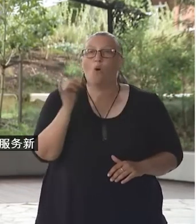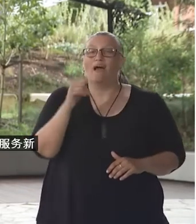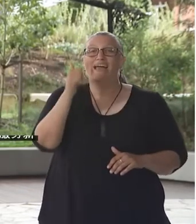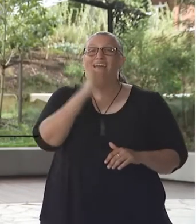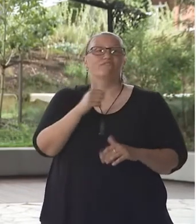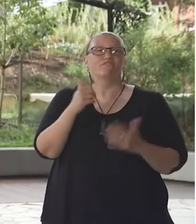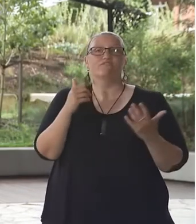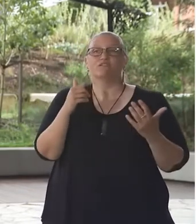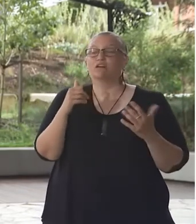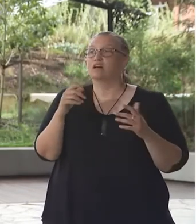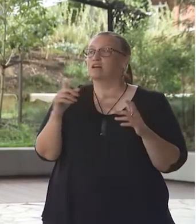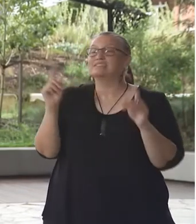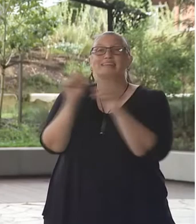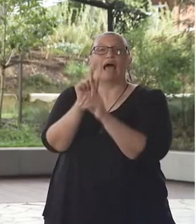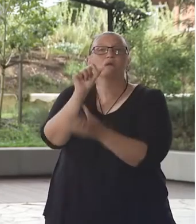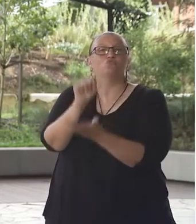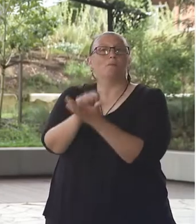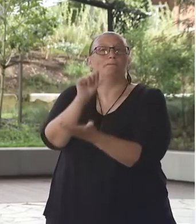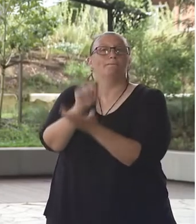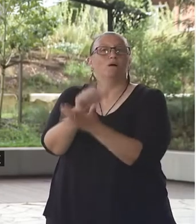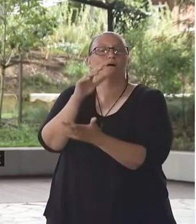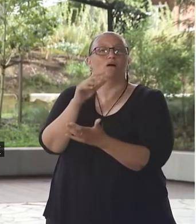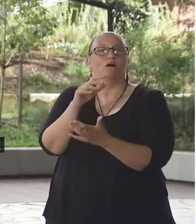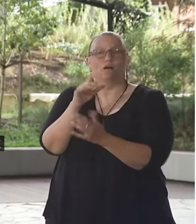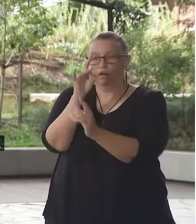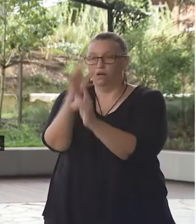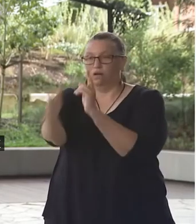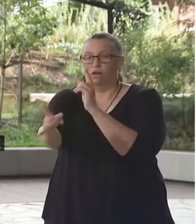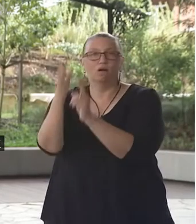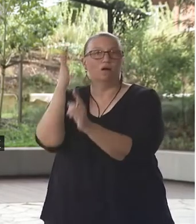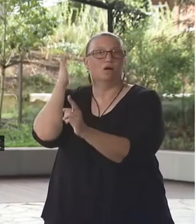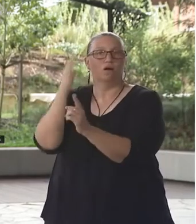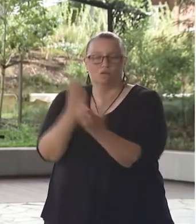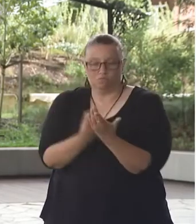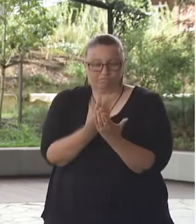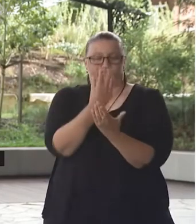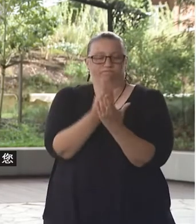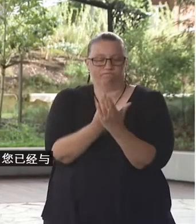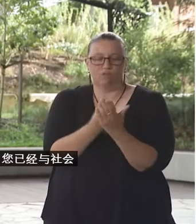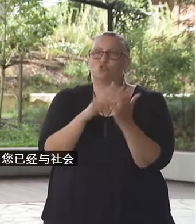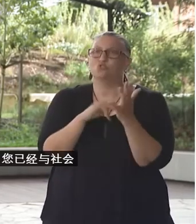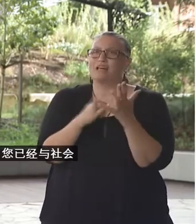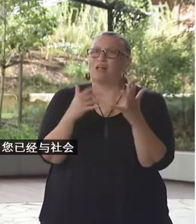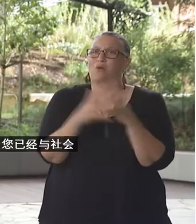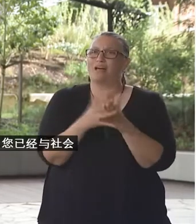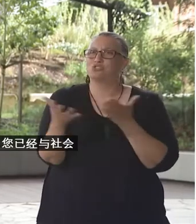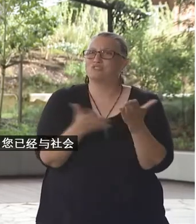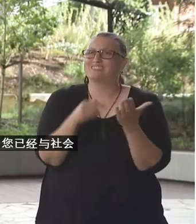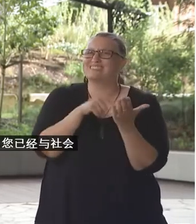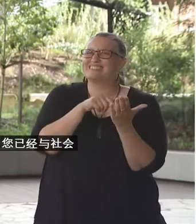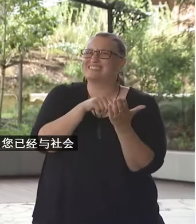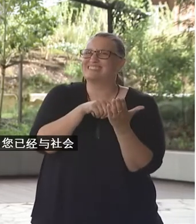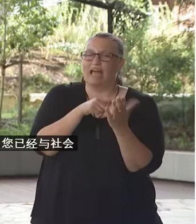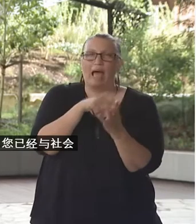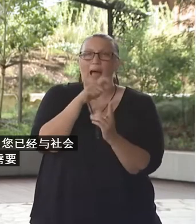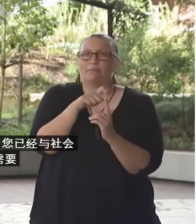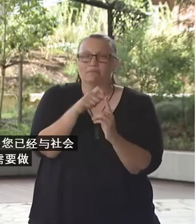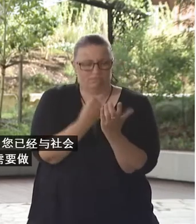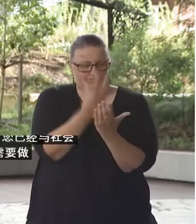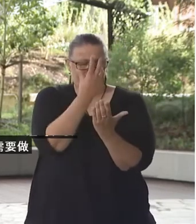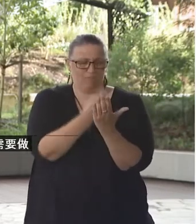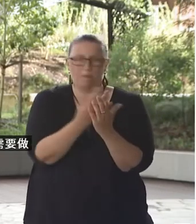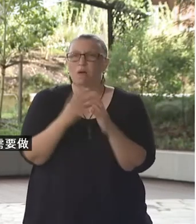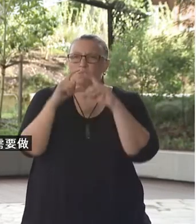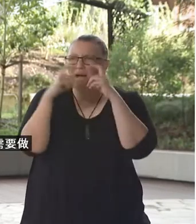says you've been in the presence, you've probably been in an indoor environment where both of you have been masked, you've been socially distanced, low risk. You don't